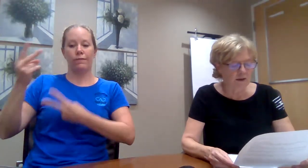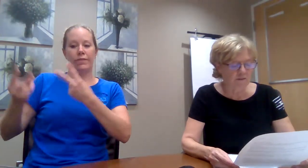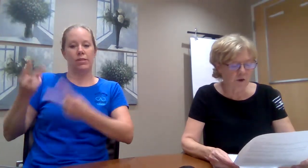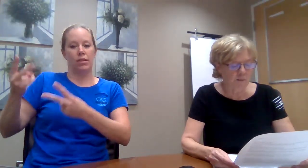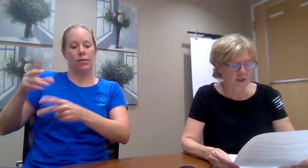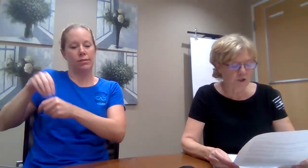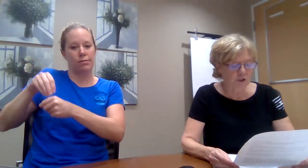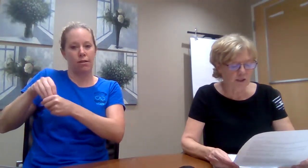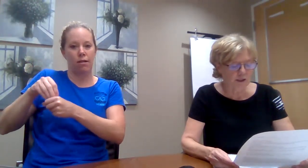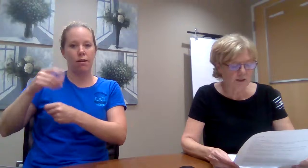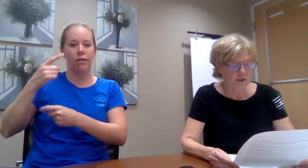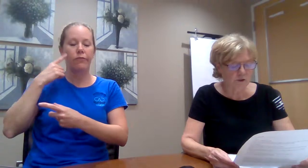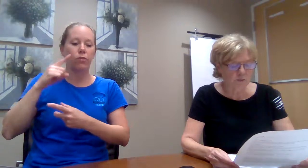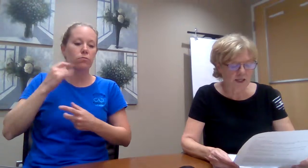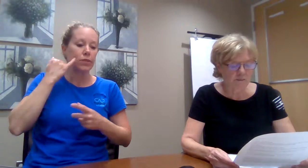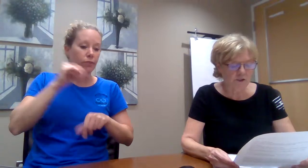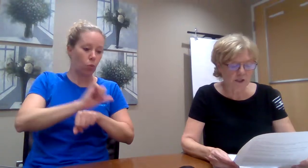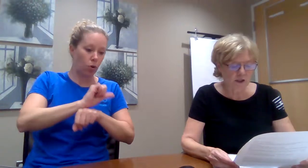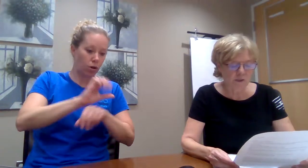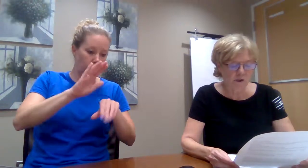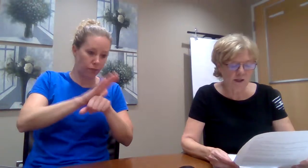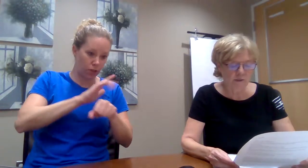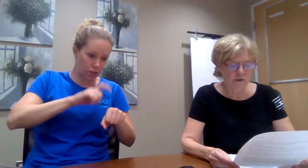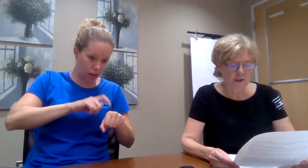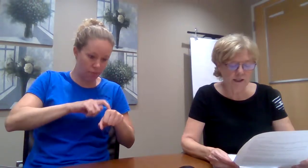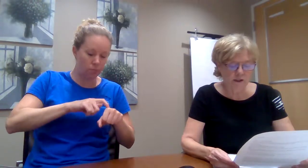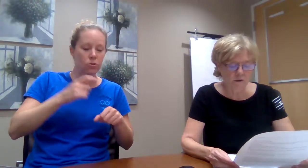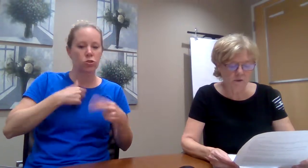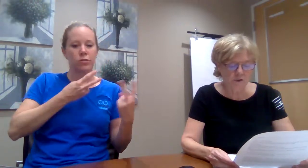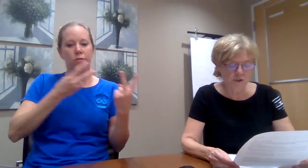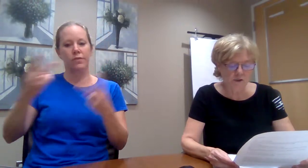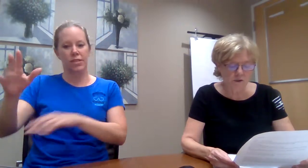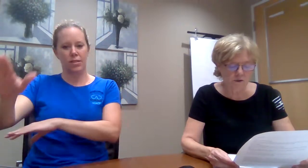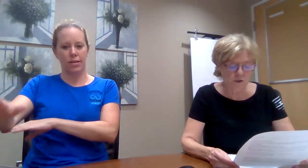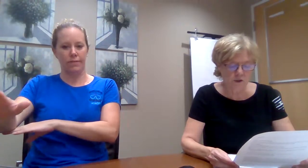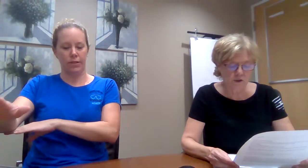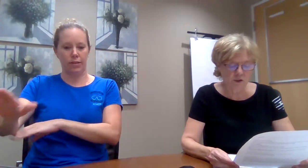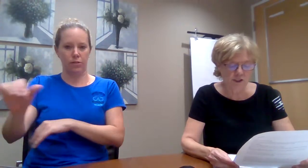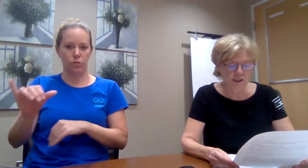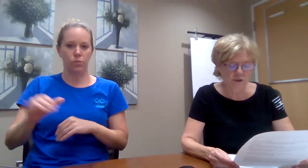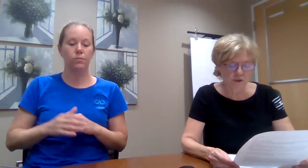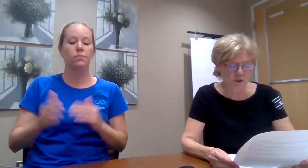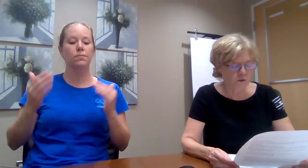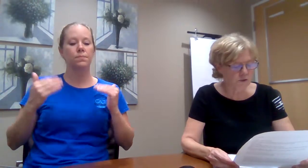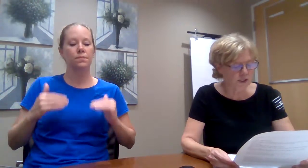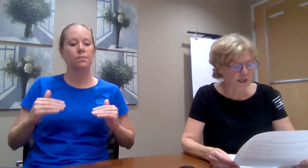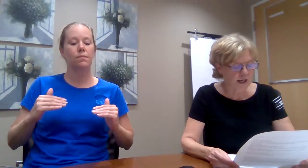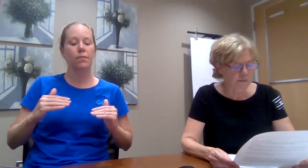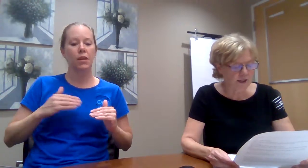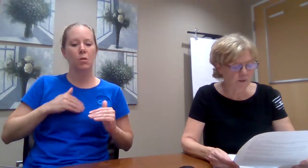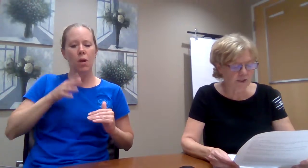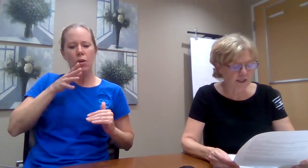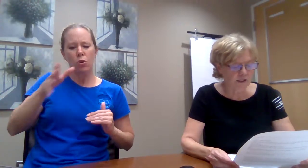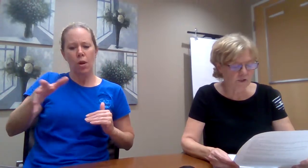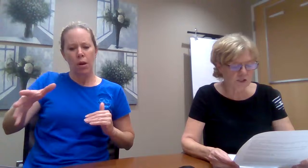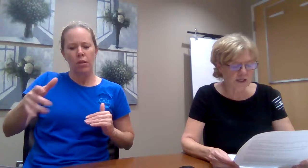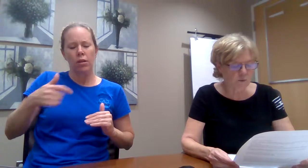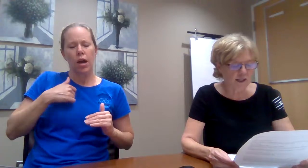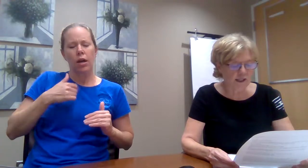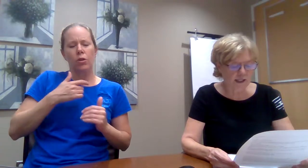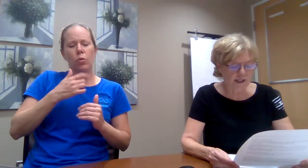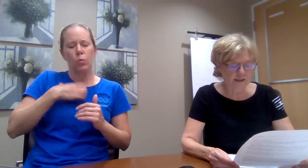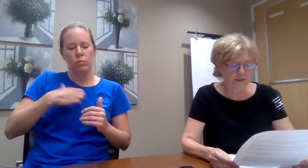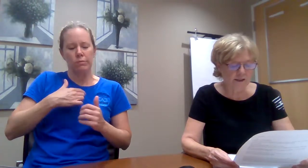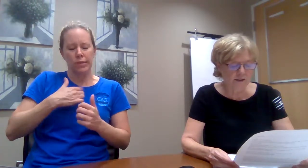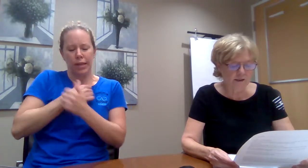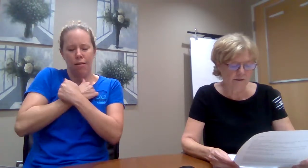I would like very much to be able to hug my grandmother and get close to her. She knows I'm there, but I understand